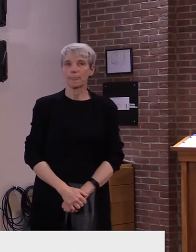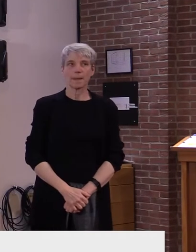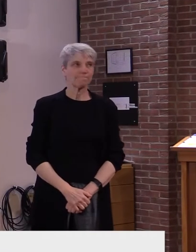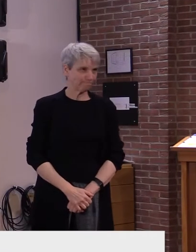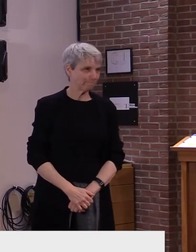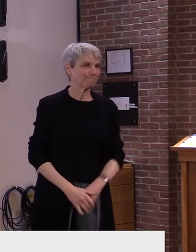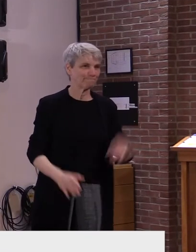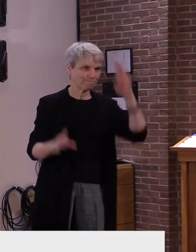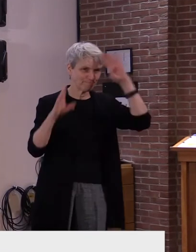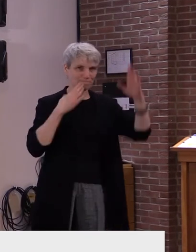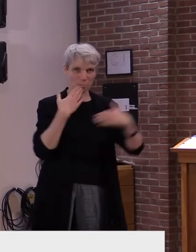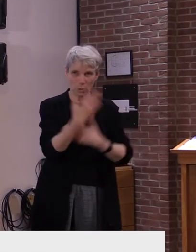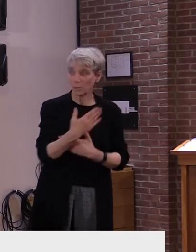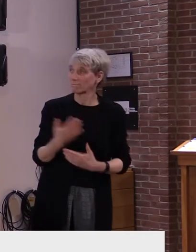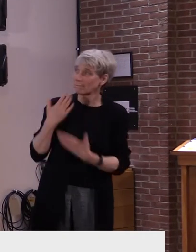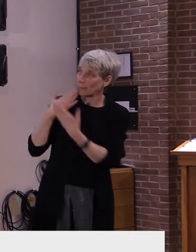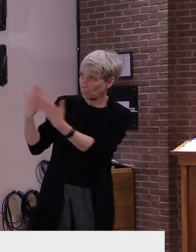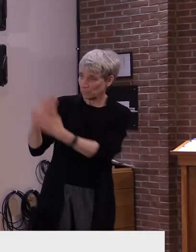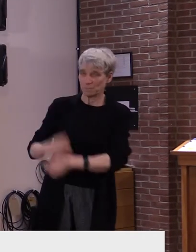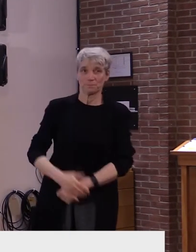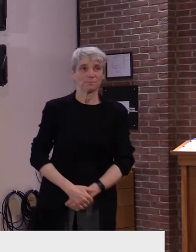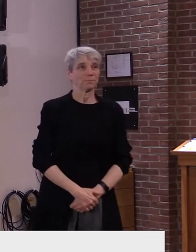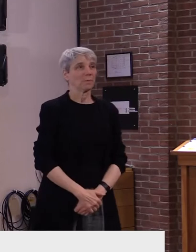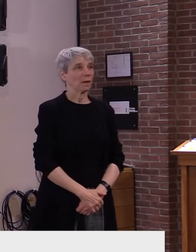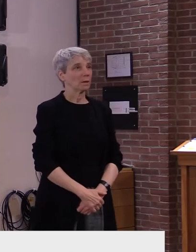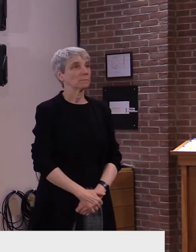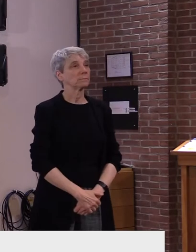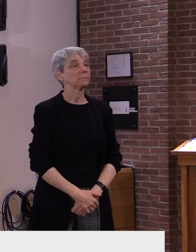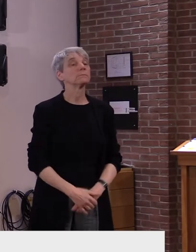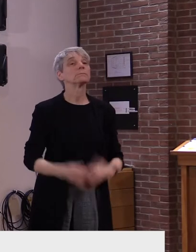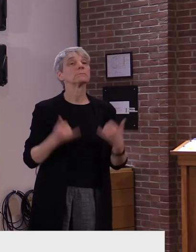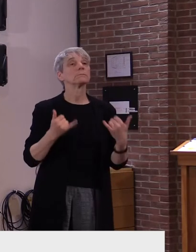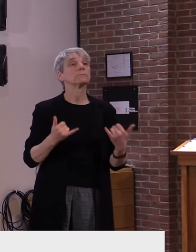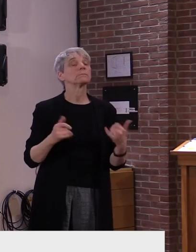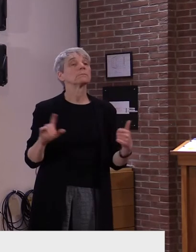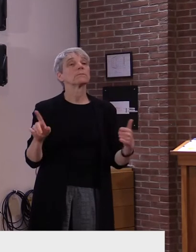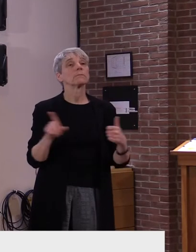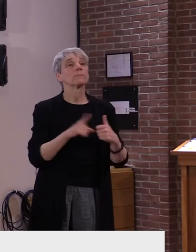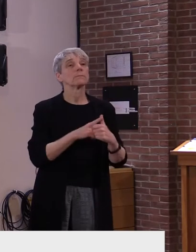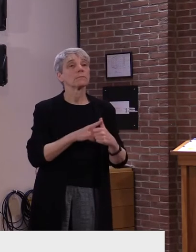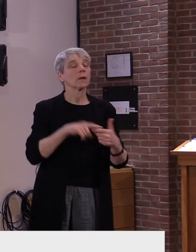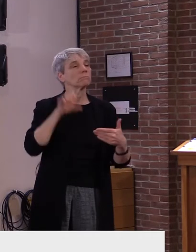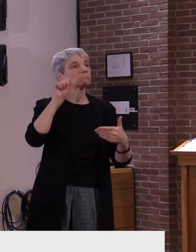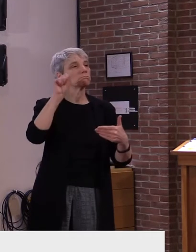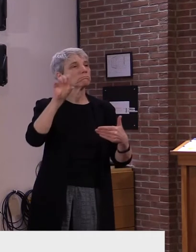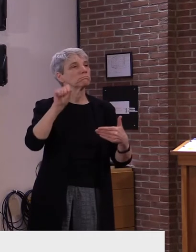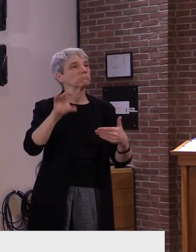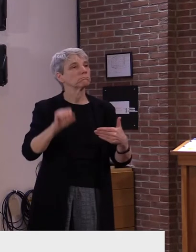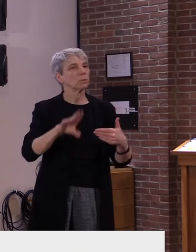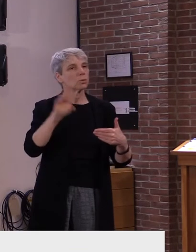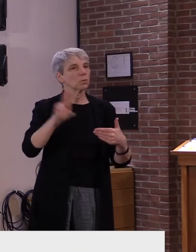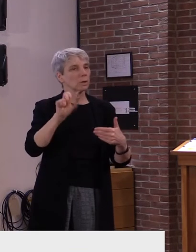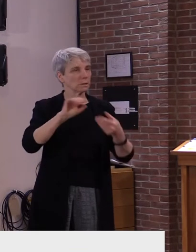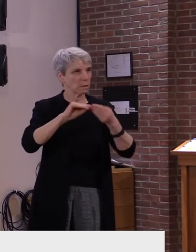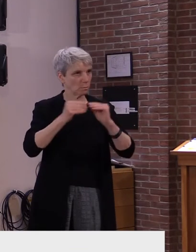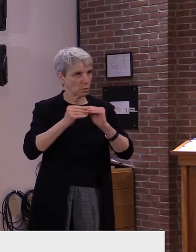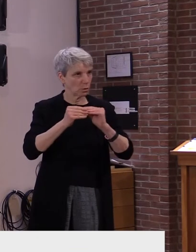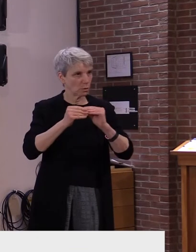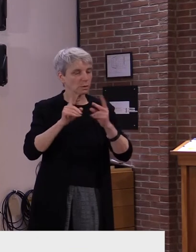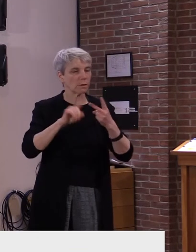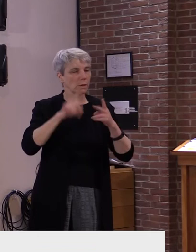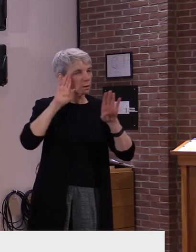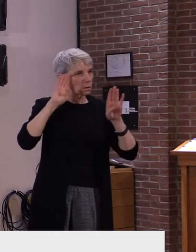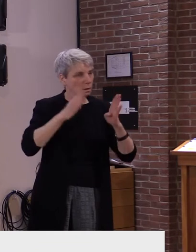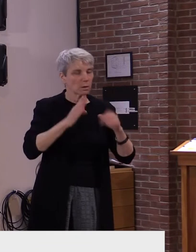good morning everybody and thank you governor this morning we will start out with an overview of some national data before turning to our regional